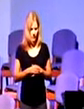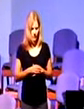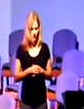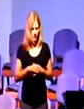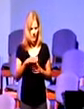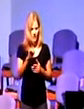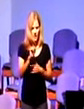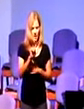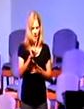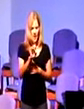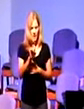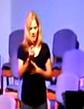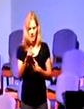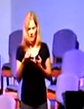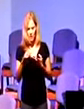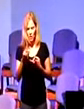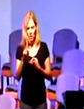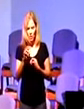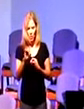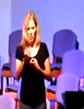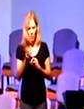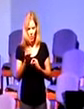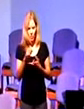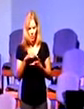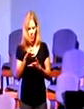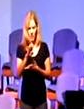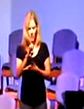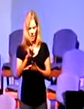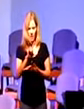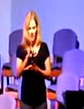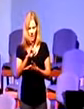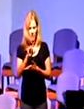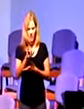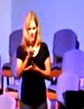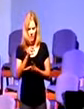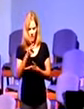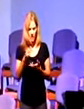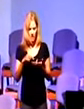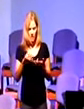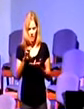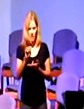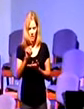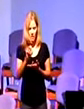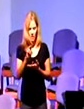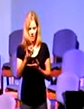Alex and Kojo and Elizabeth and Sonia.